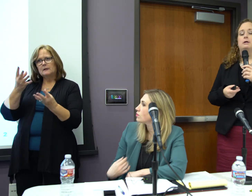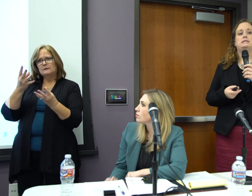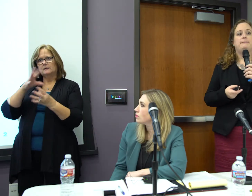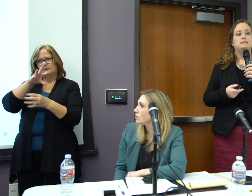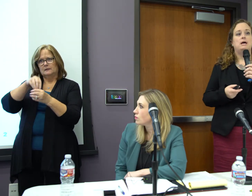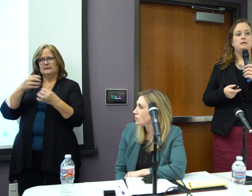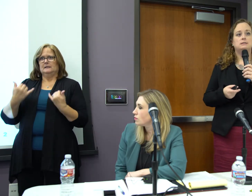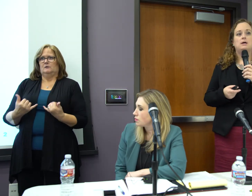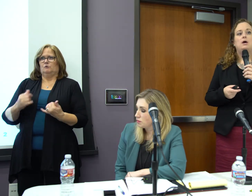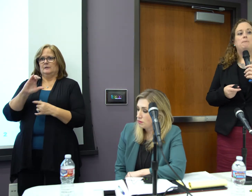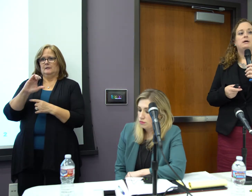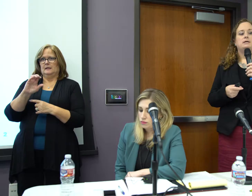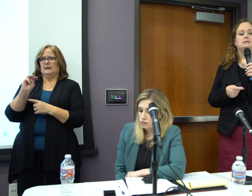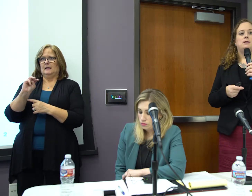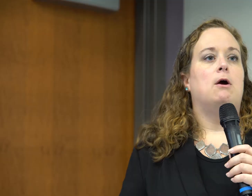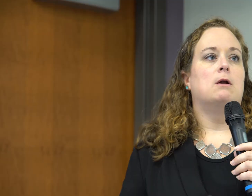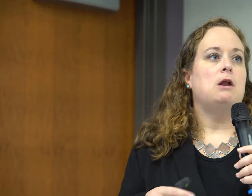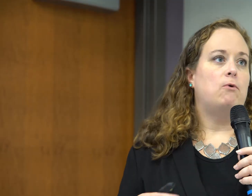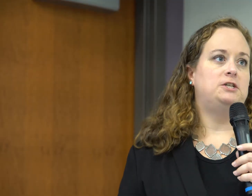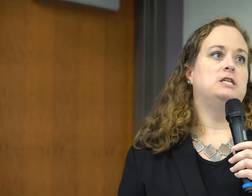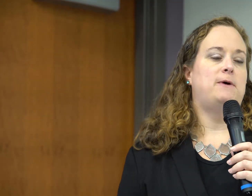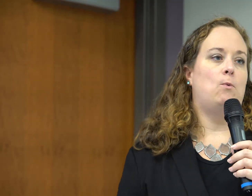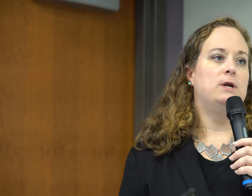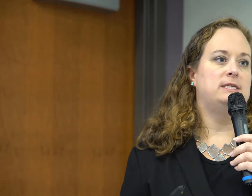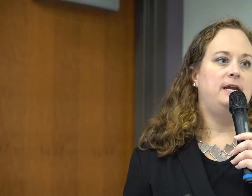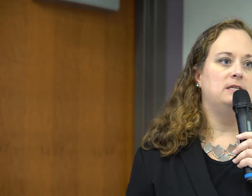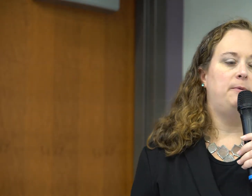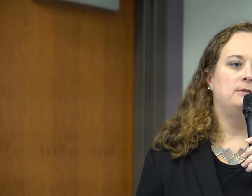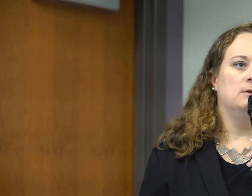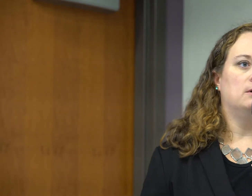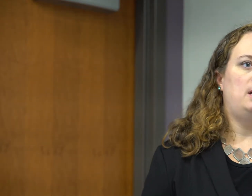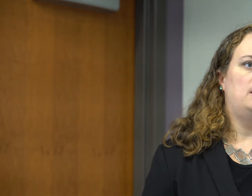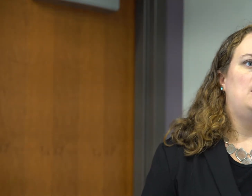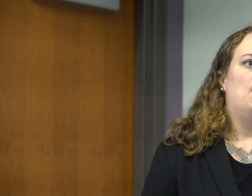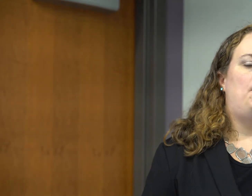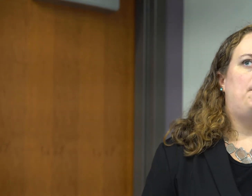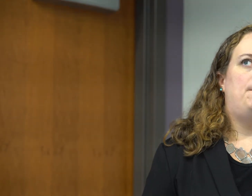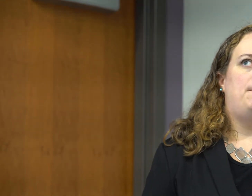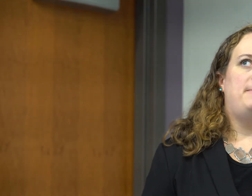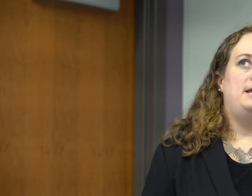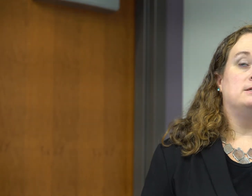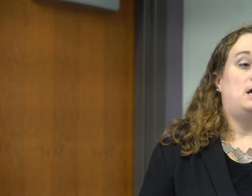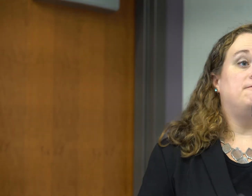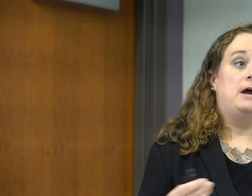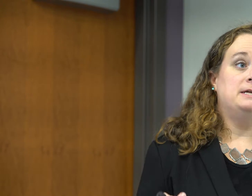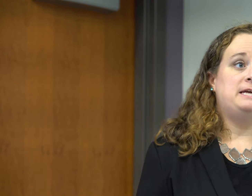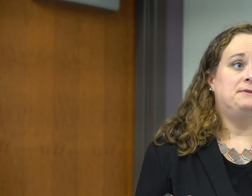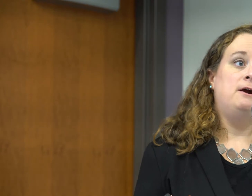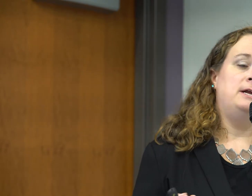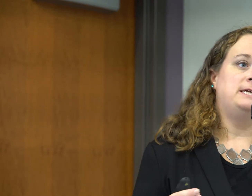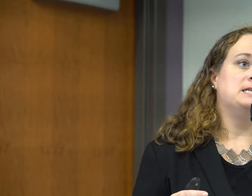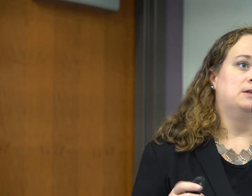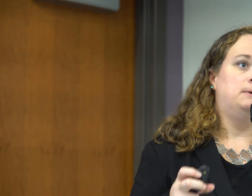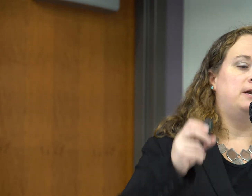in current CMS guidance, because there are a lot of questions about what a setting is supposed to look like. And there's a lot of guidance